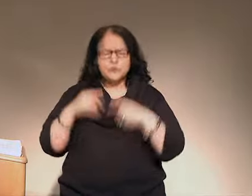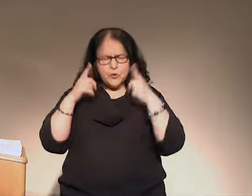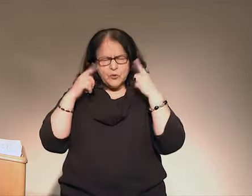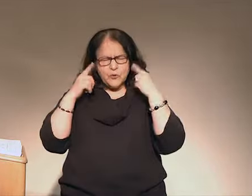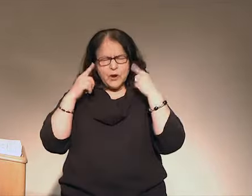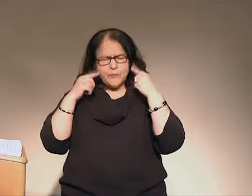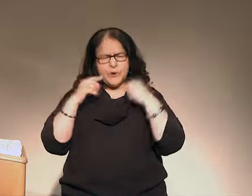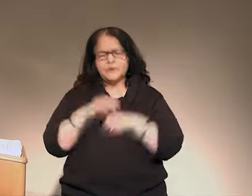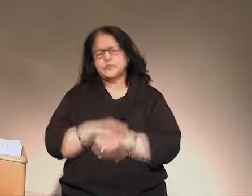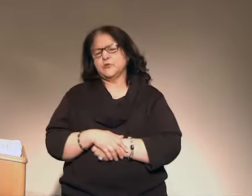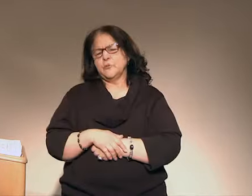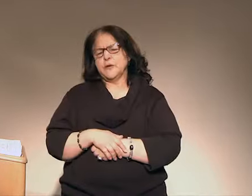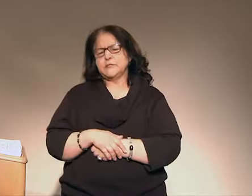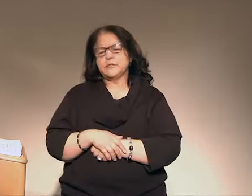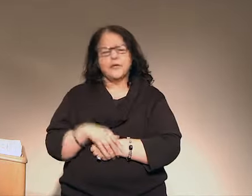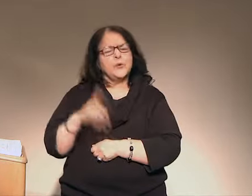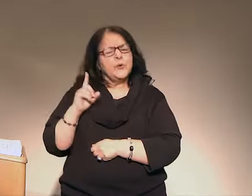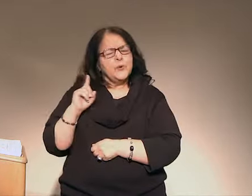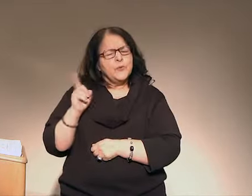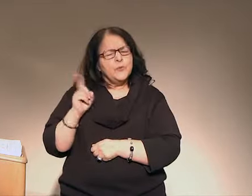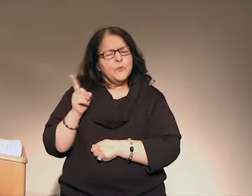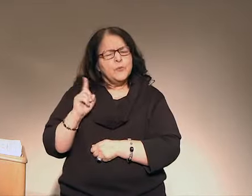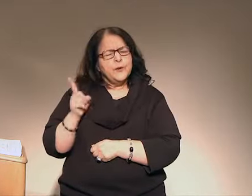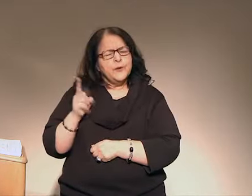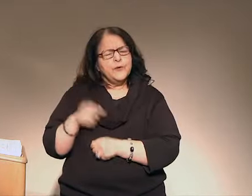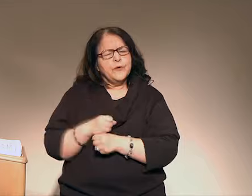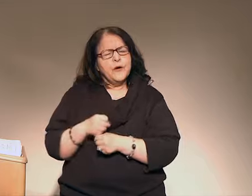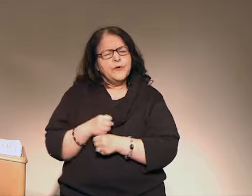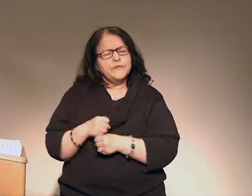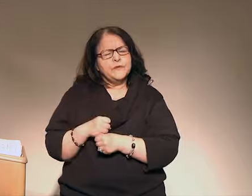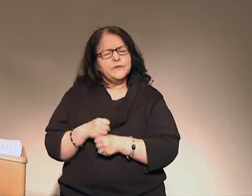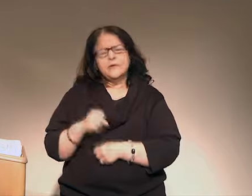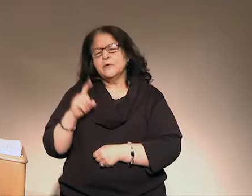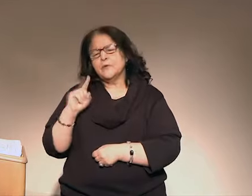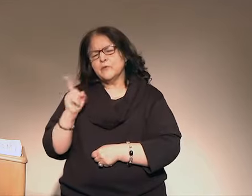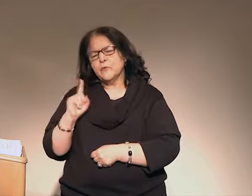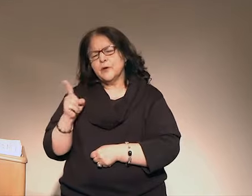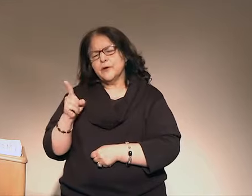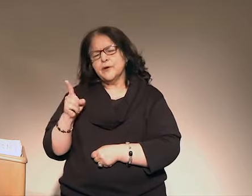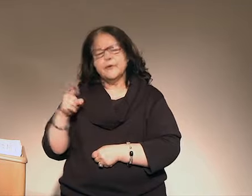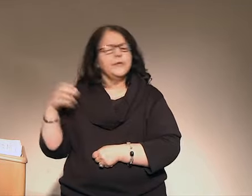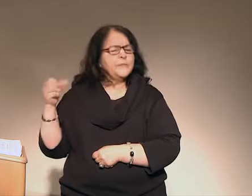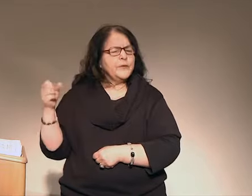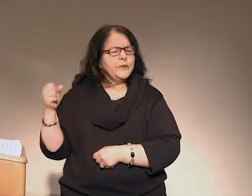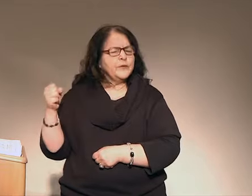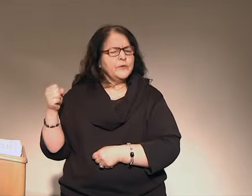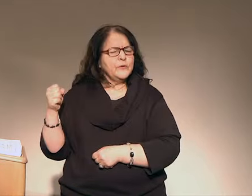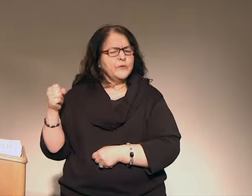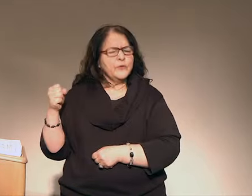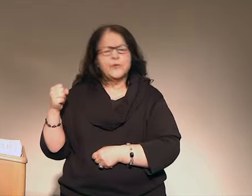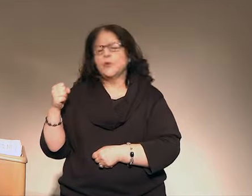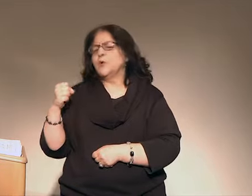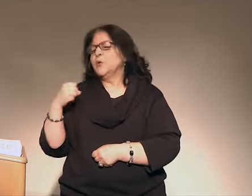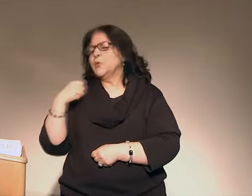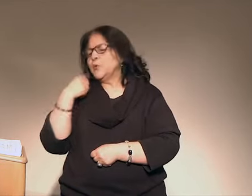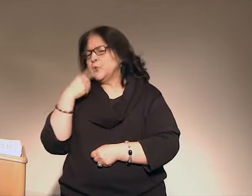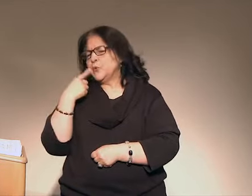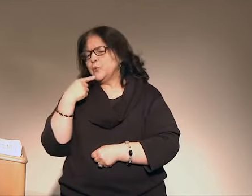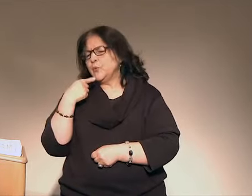lower your eyebrows, so you might say, where coffee, or where milk, or